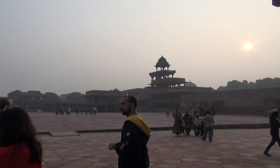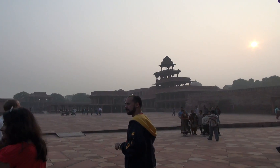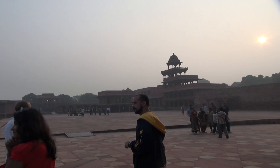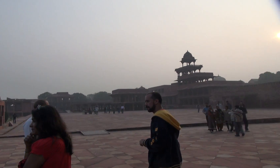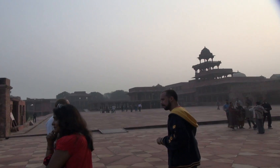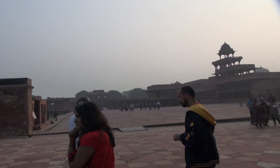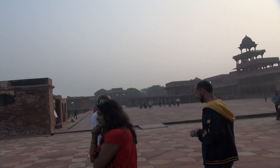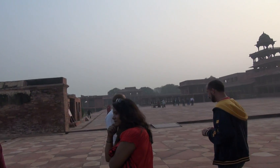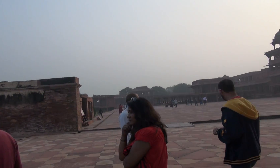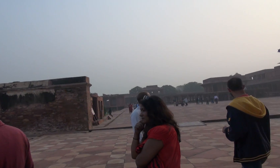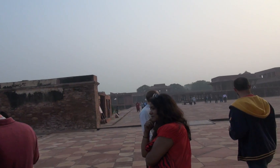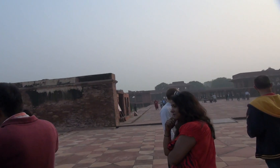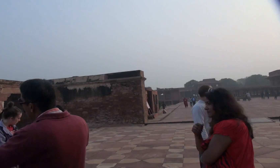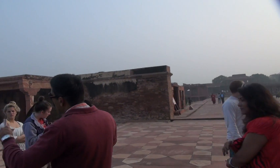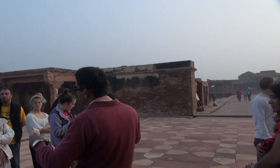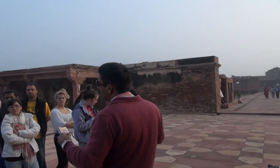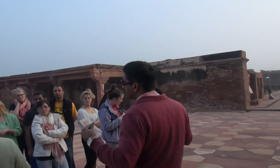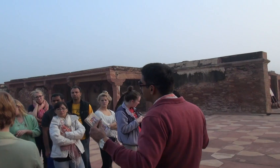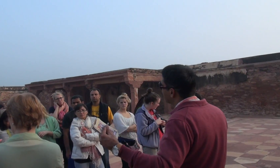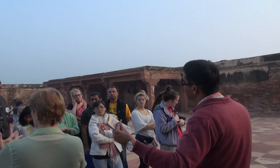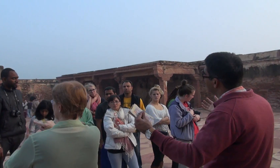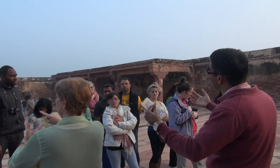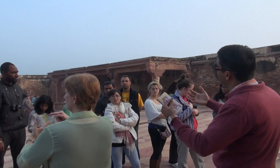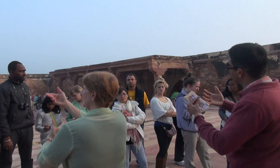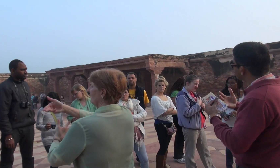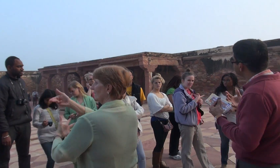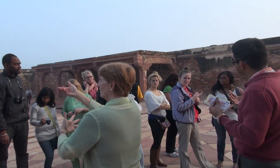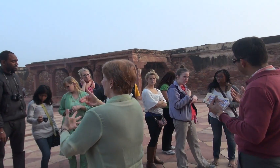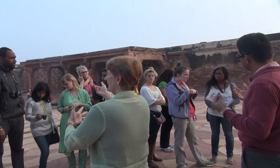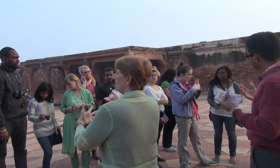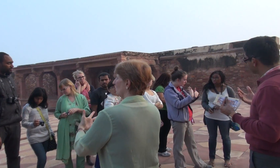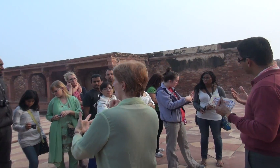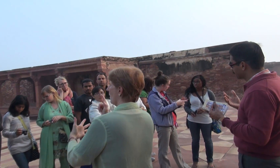So you can see in one large hall, he was inviting everybody.